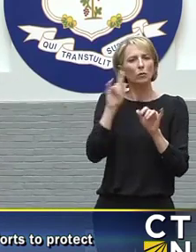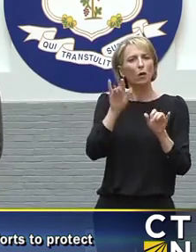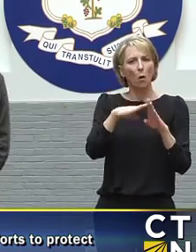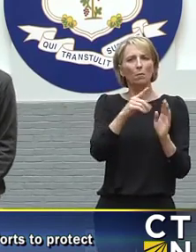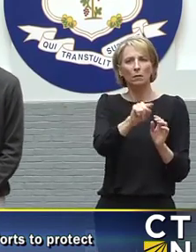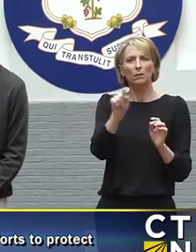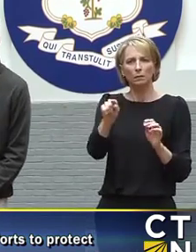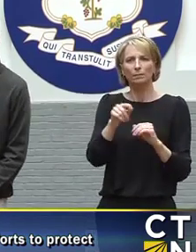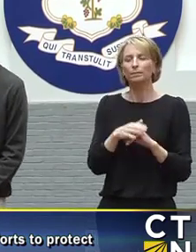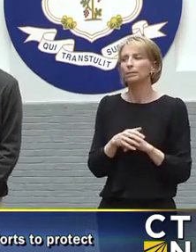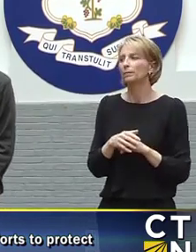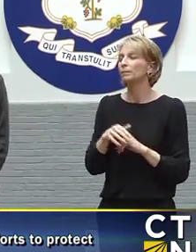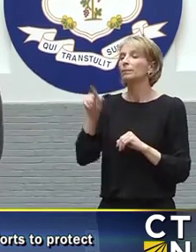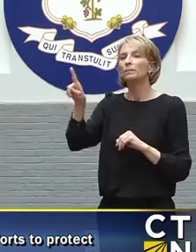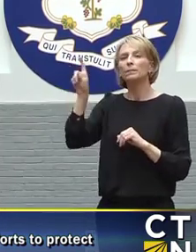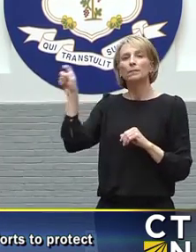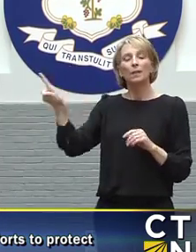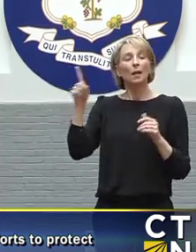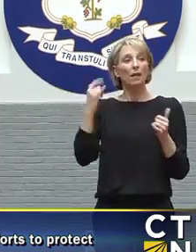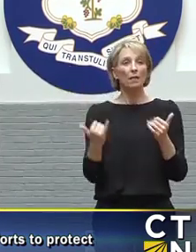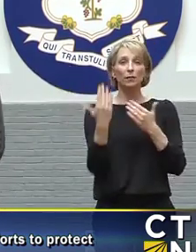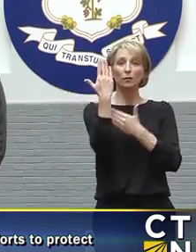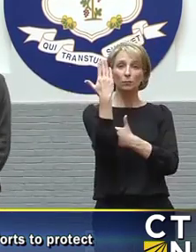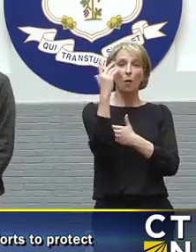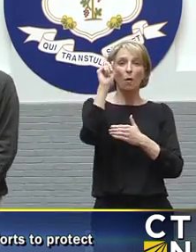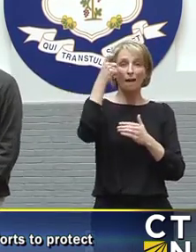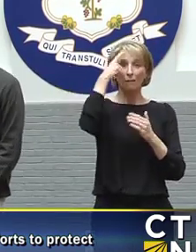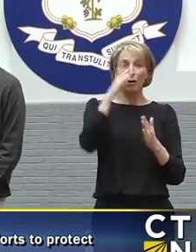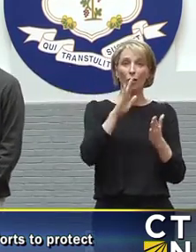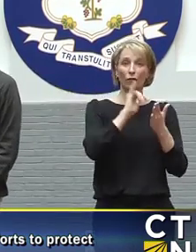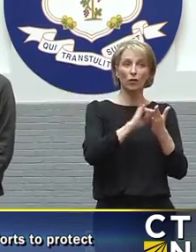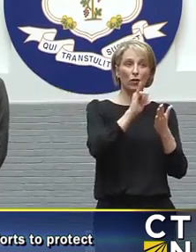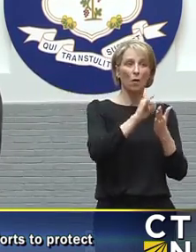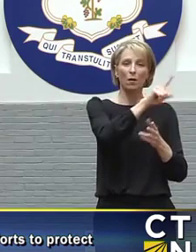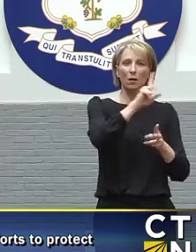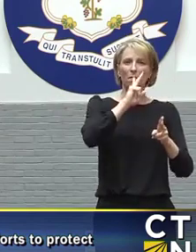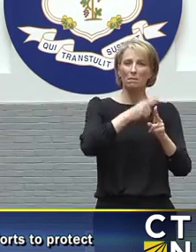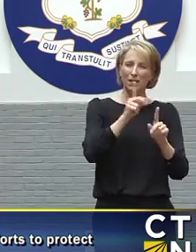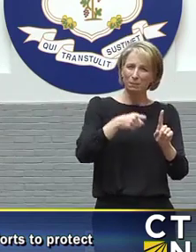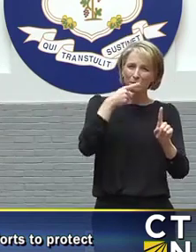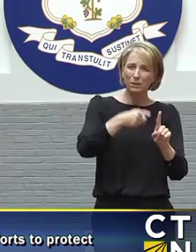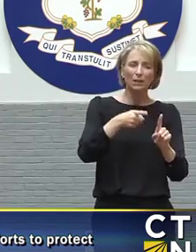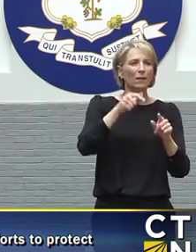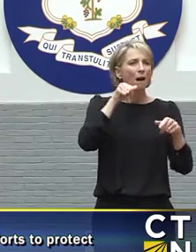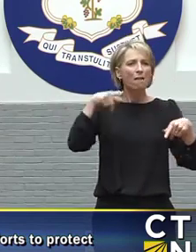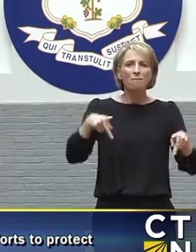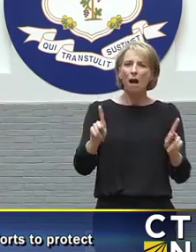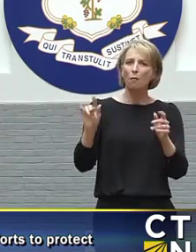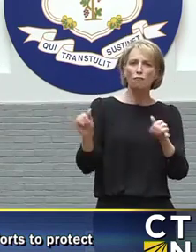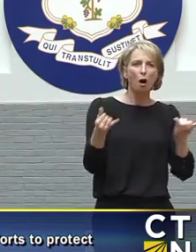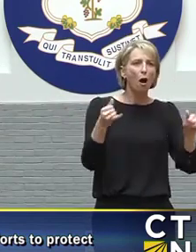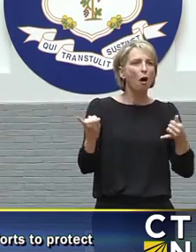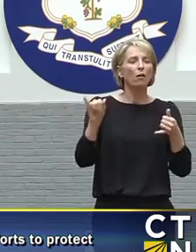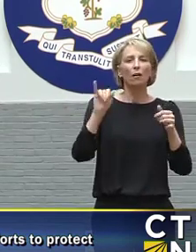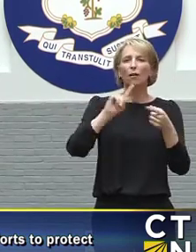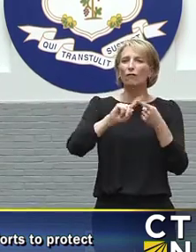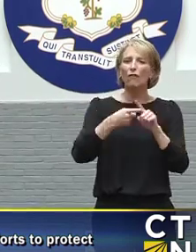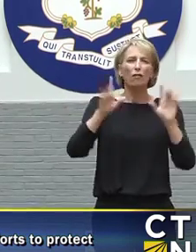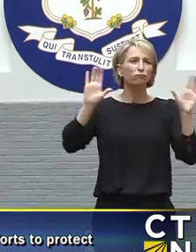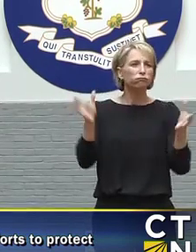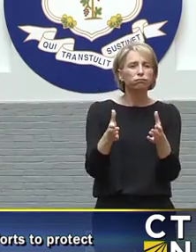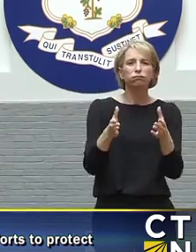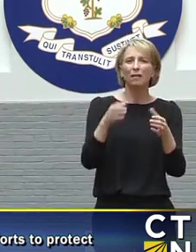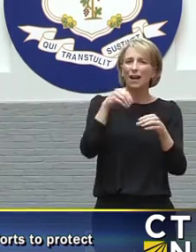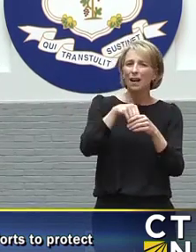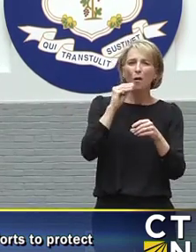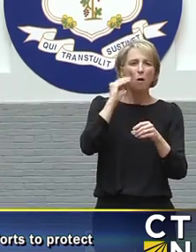The governor of New York this morning talked about parties in houses, no gatherings of any size. You can't have your friends over. Are you talking about